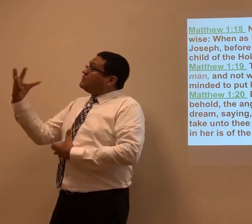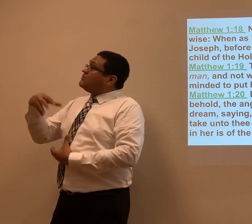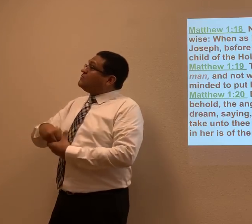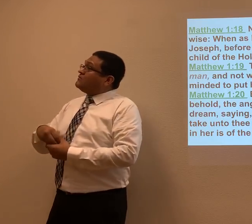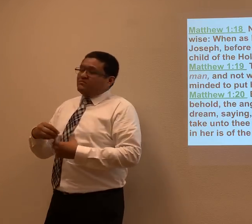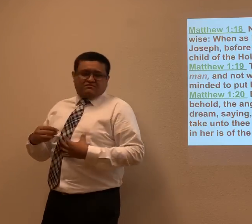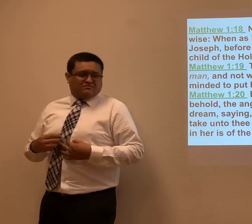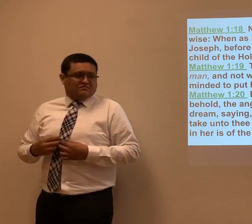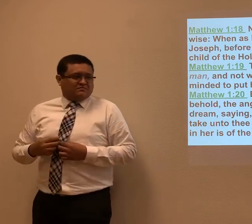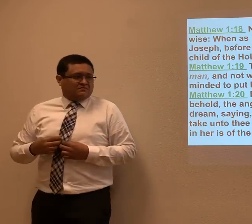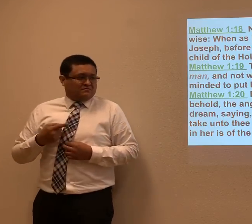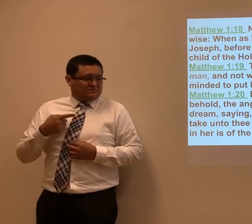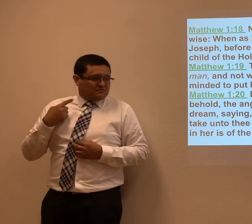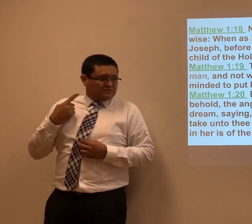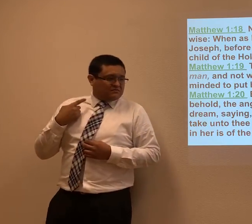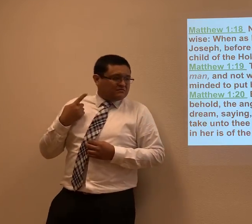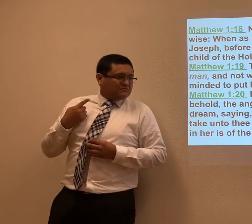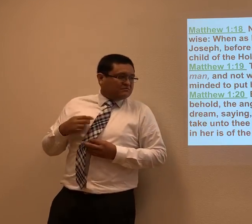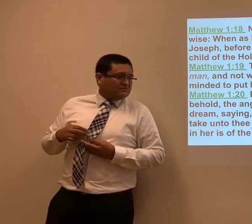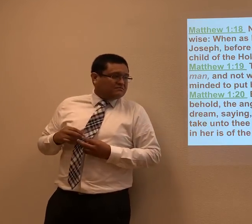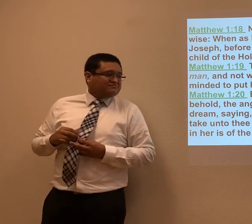He didn't want her to be punished.